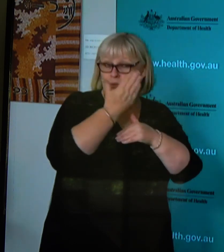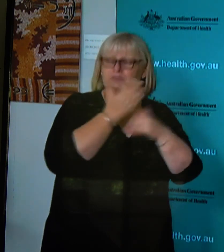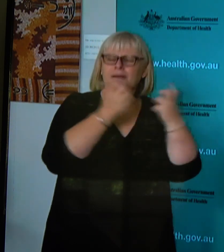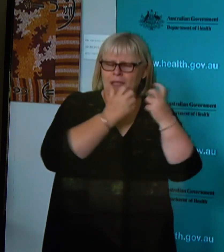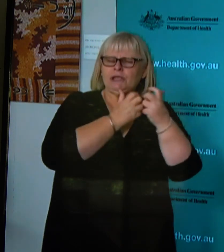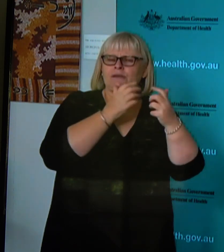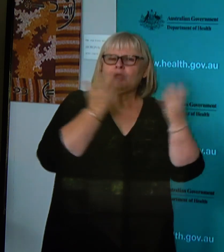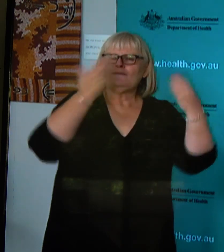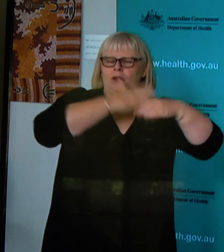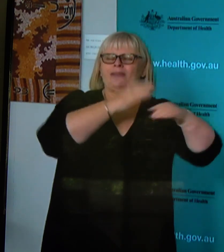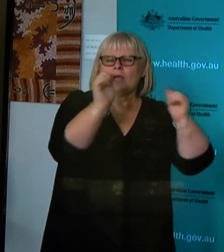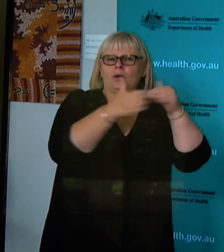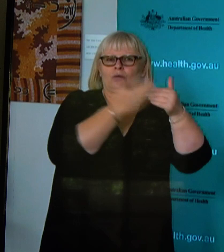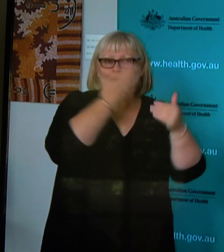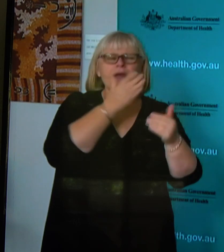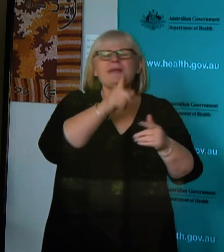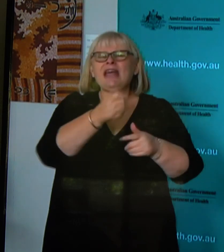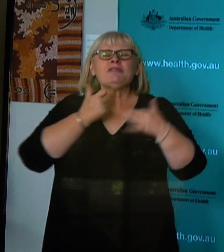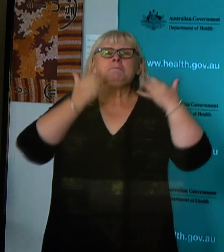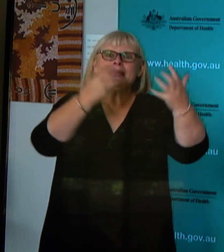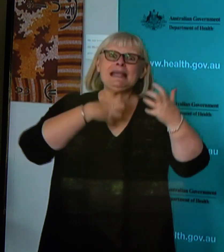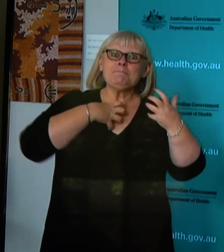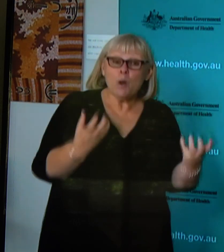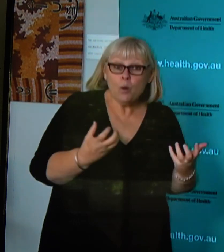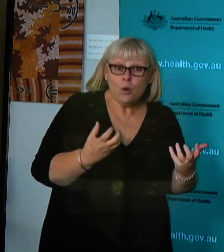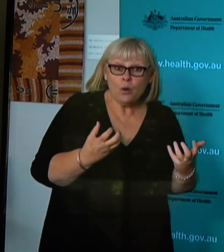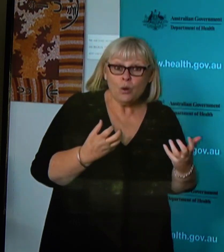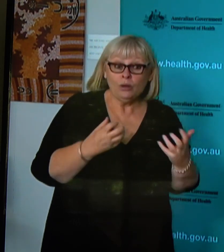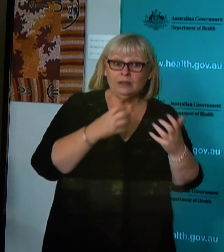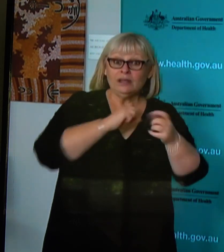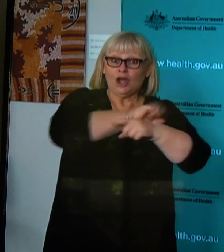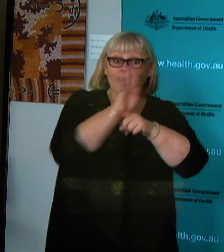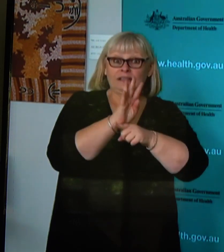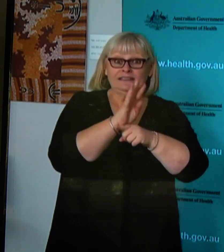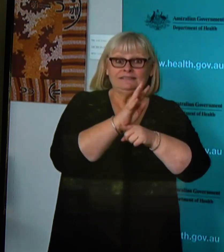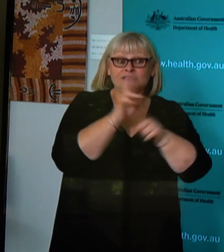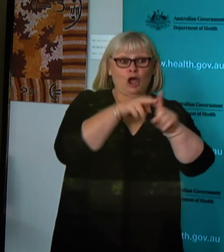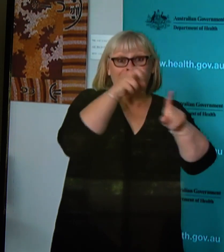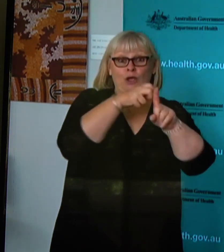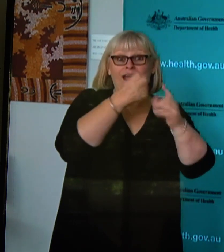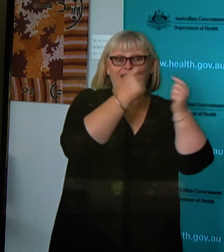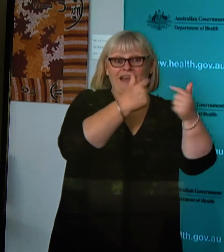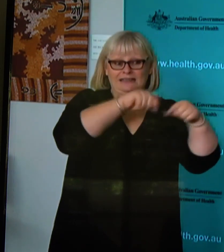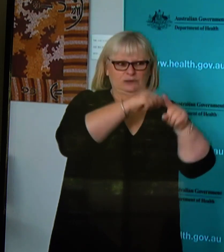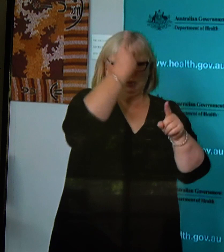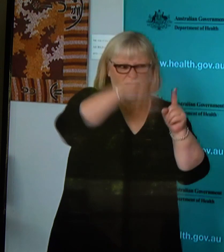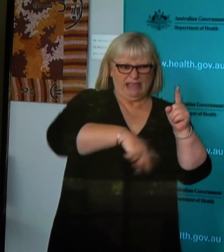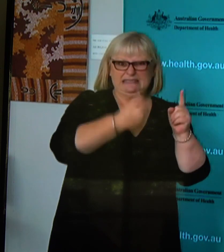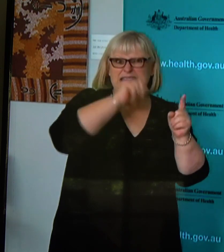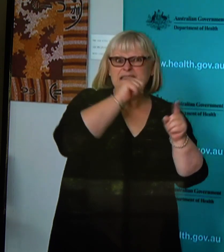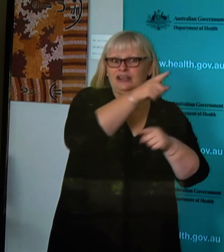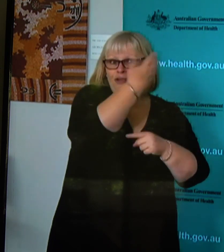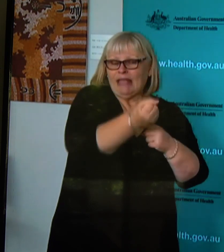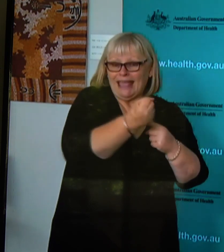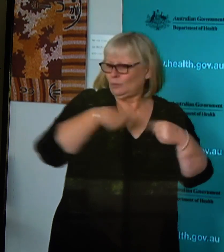overnight. They have many more cases of COVID-19 than we do, 2,600 last